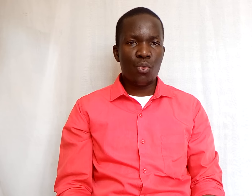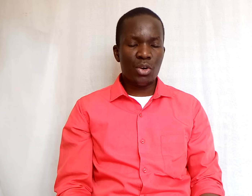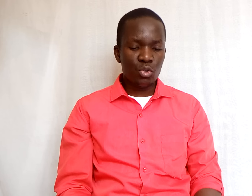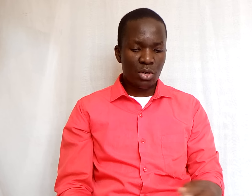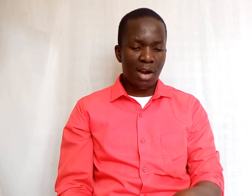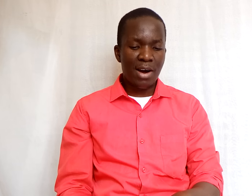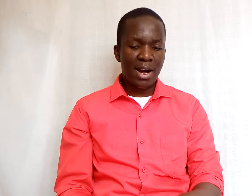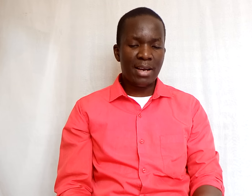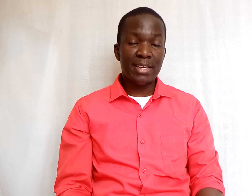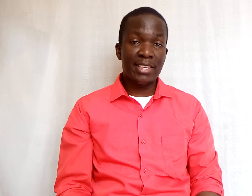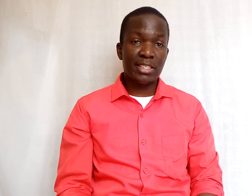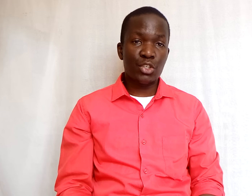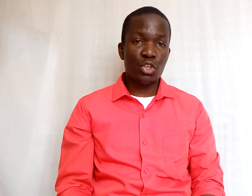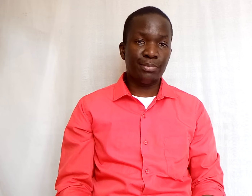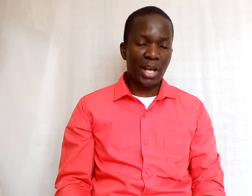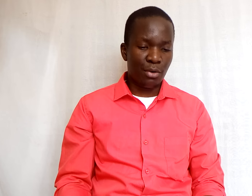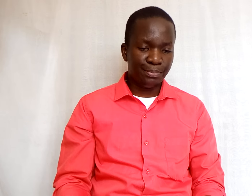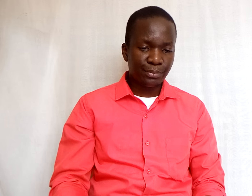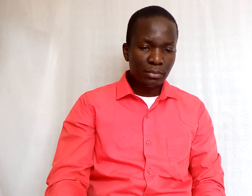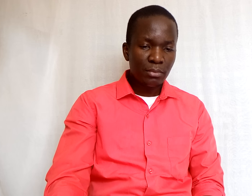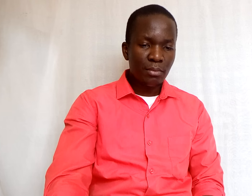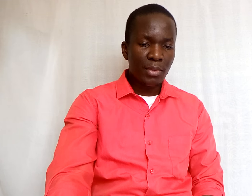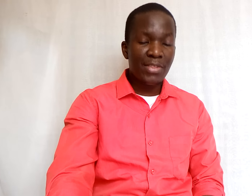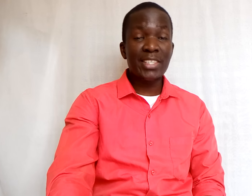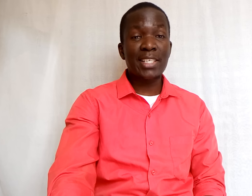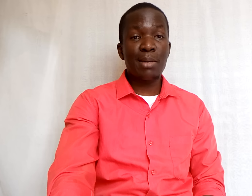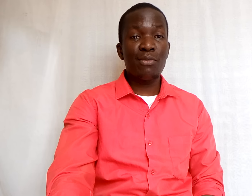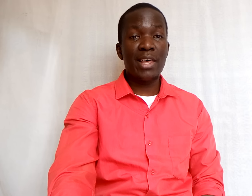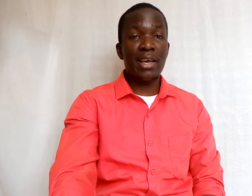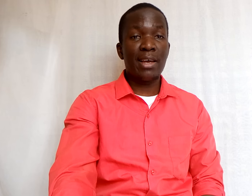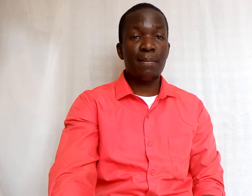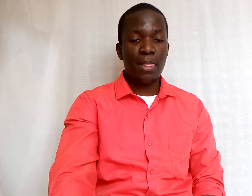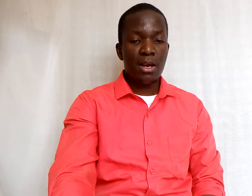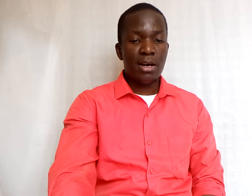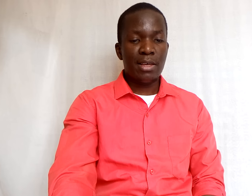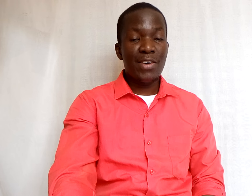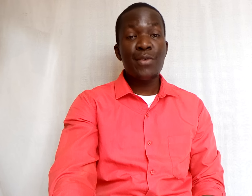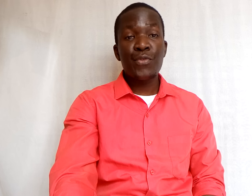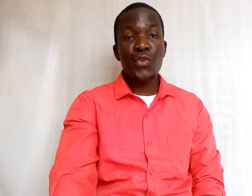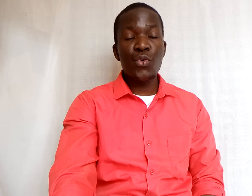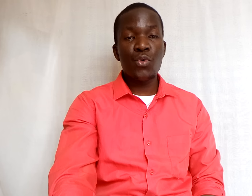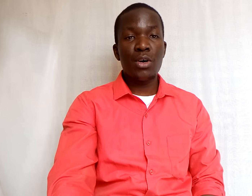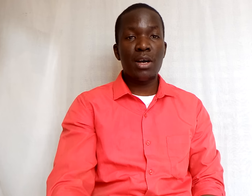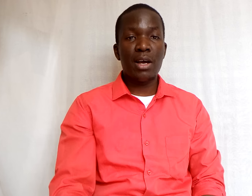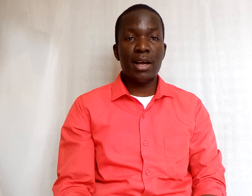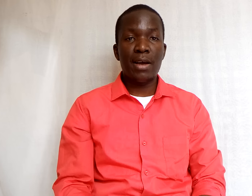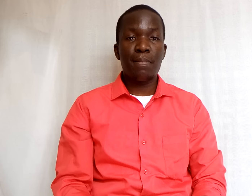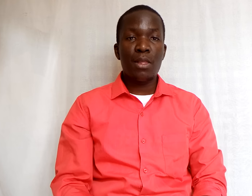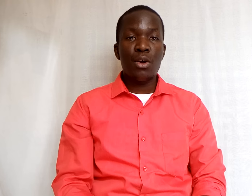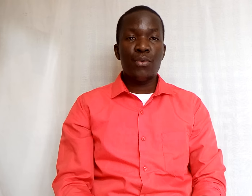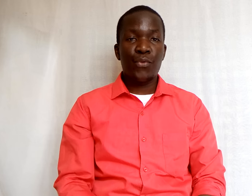going to cover in this session. Now, these are some of the very few food